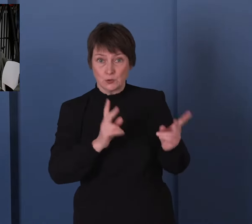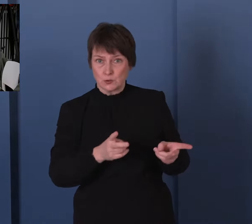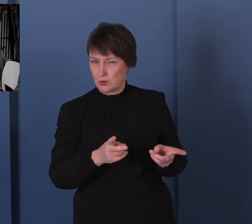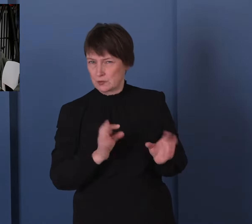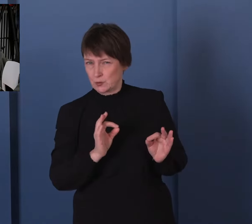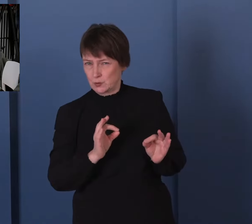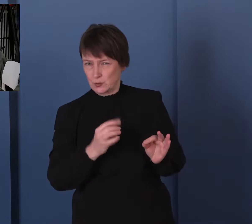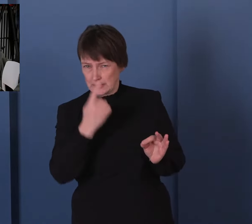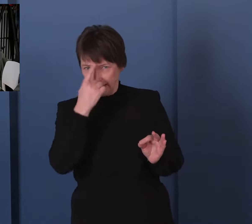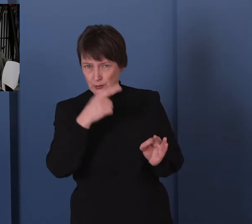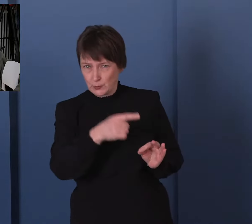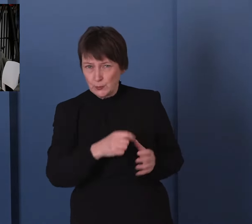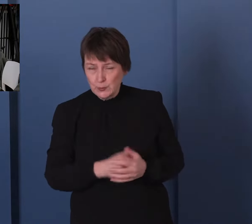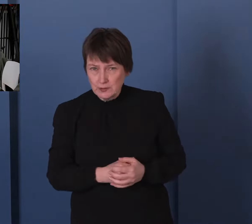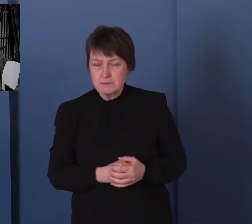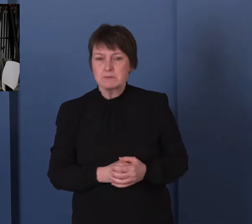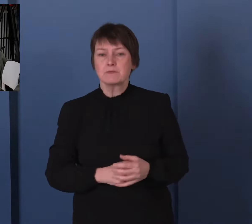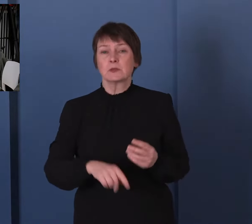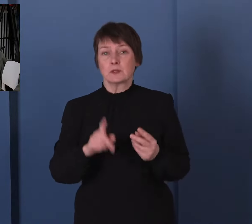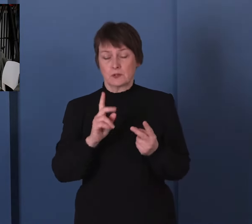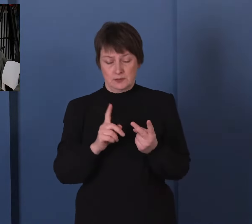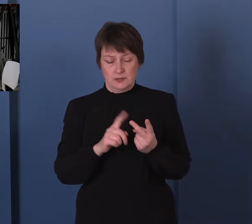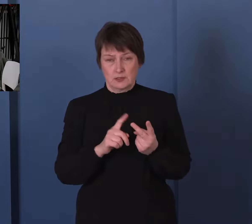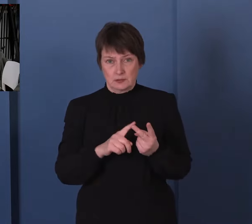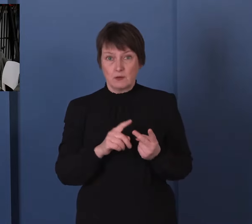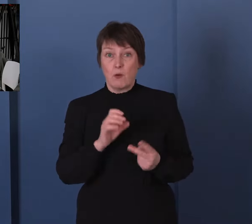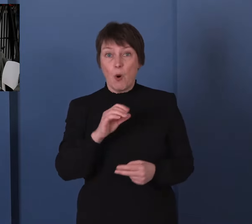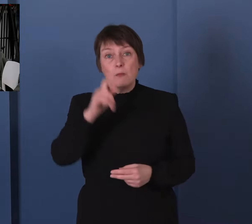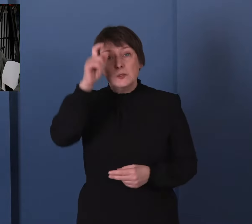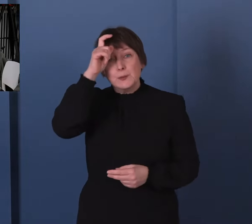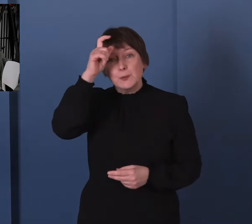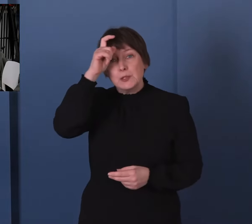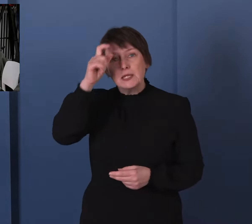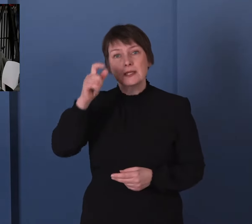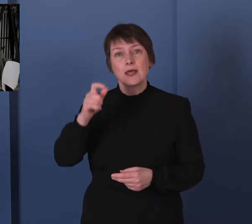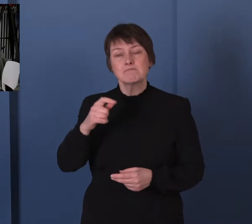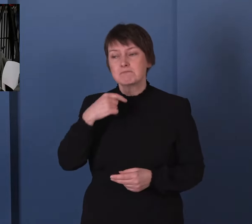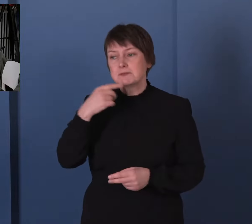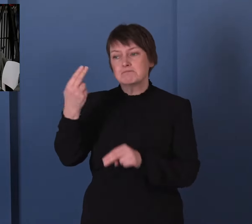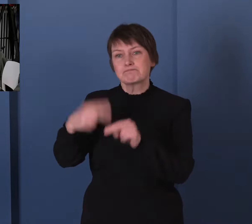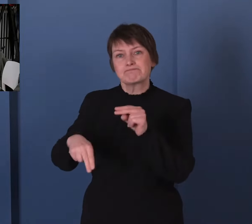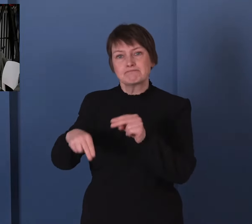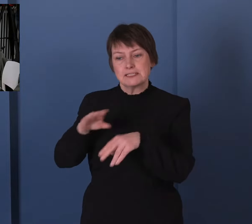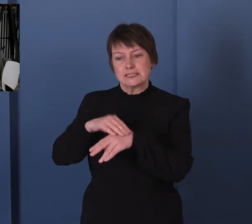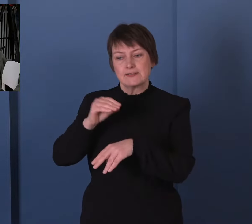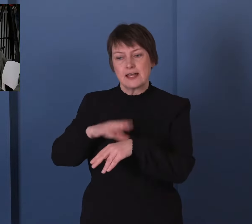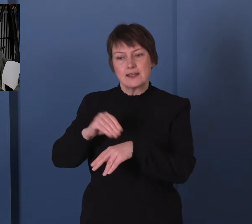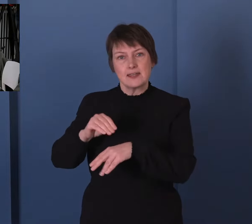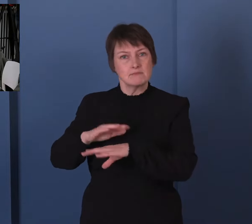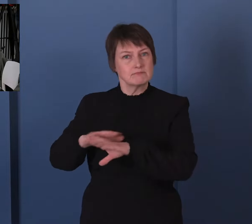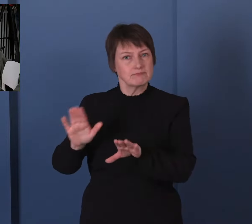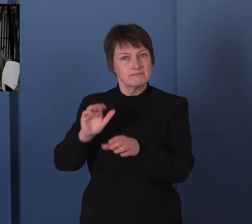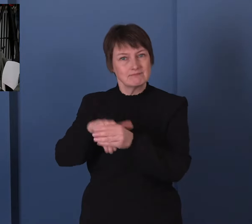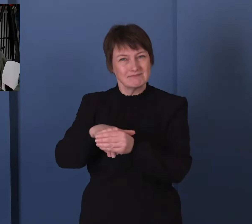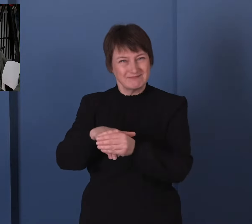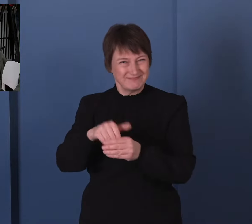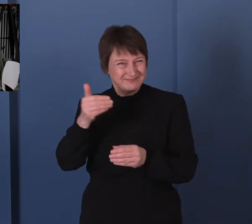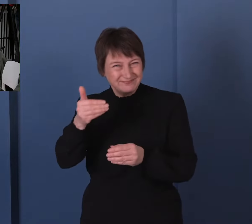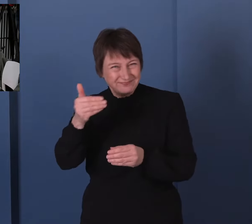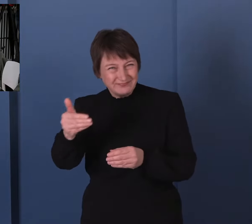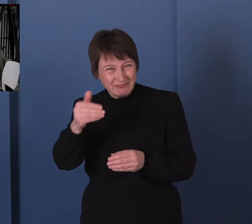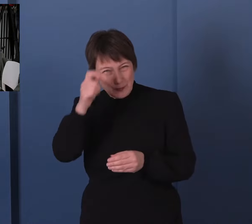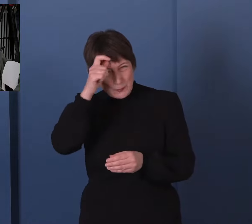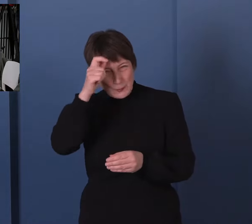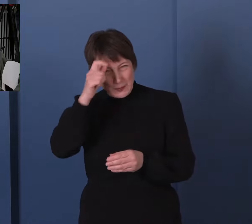And on the same subject, if Turkey opposes Sweden when the Turkish parliament reopens in